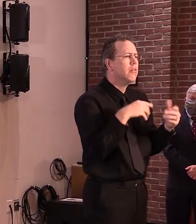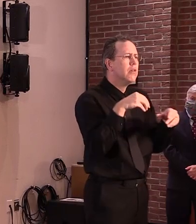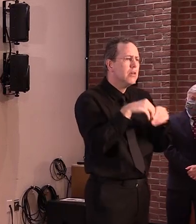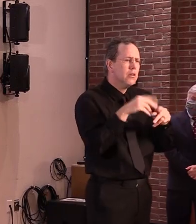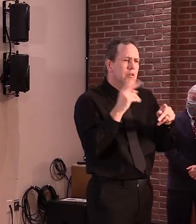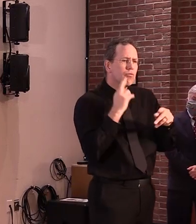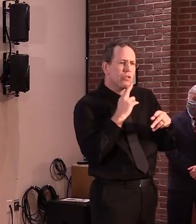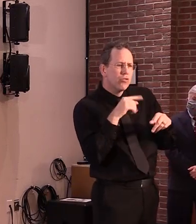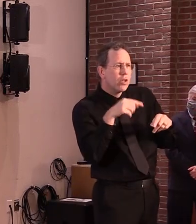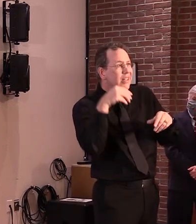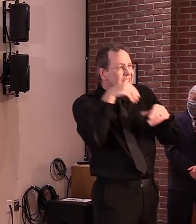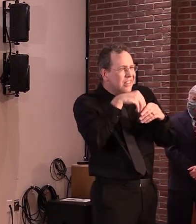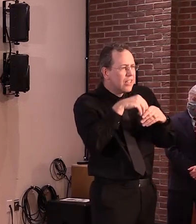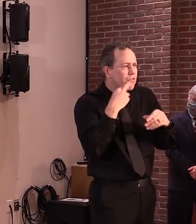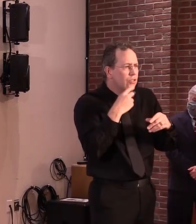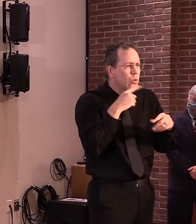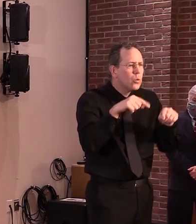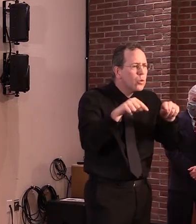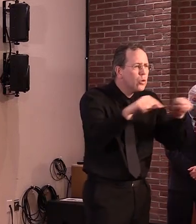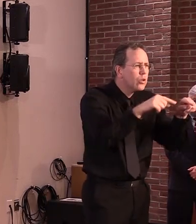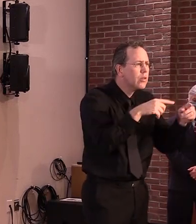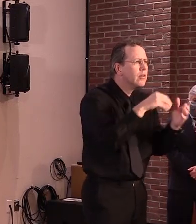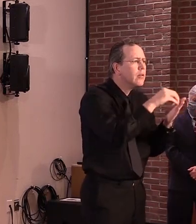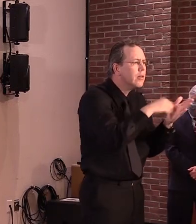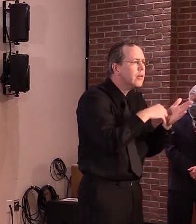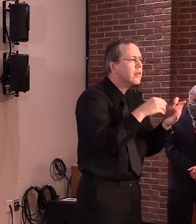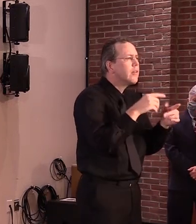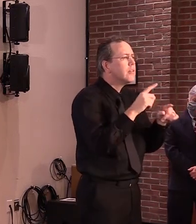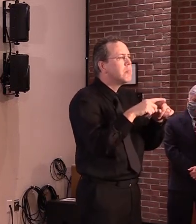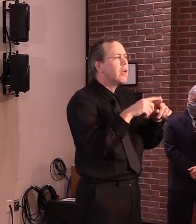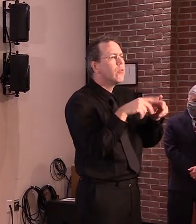compared to walking in and out of a store.